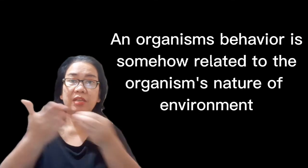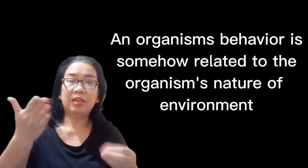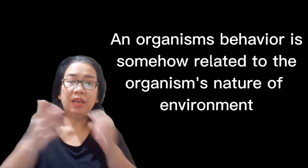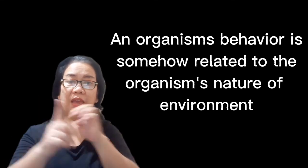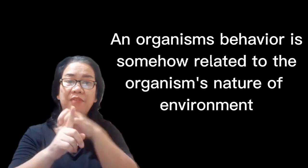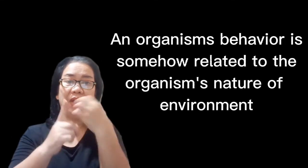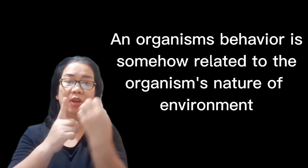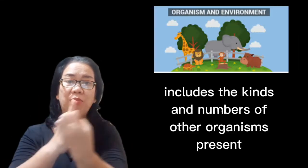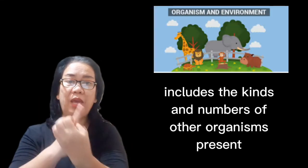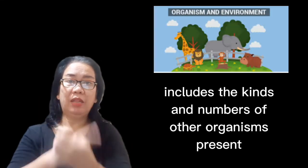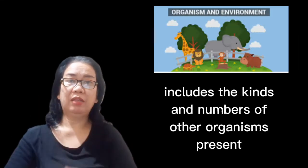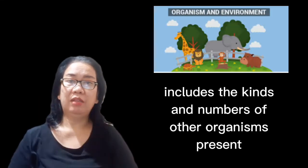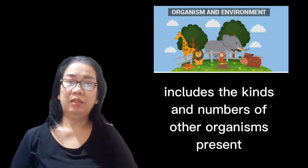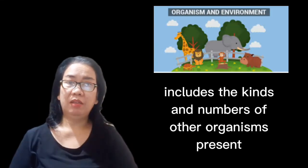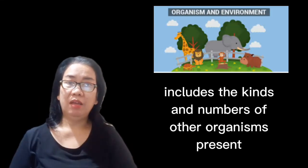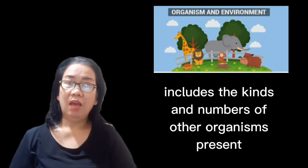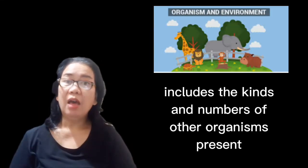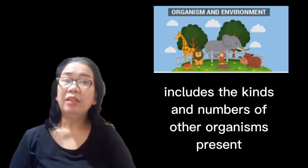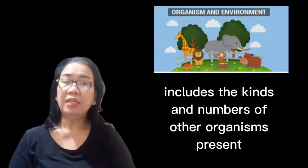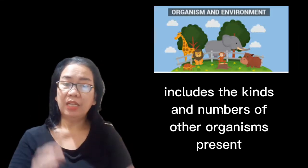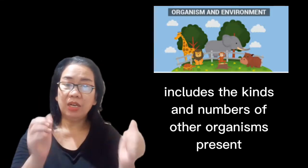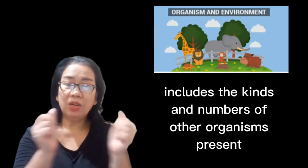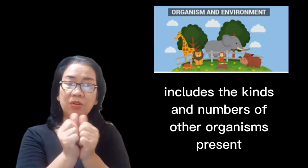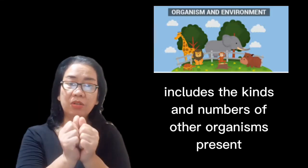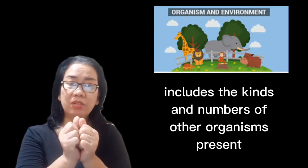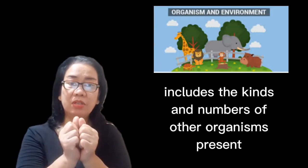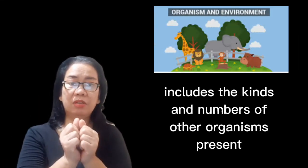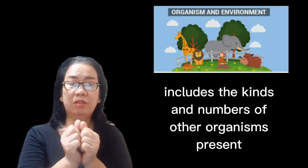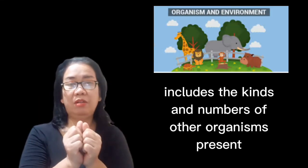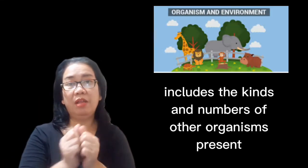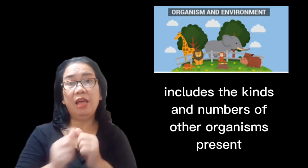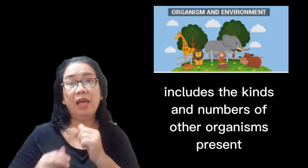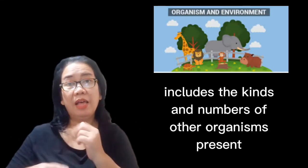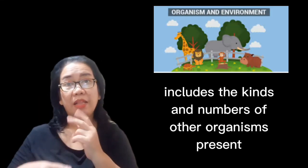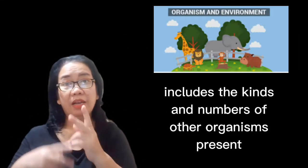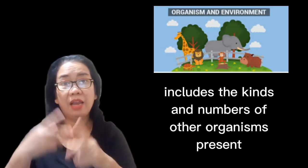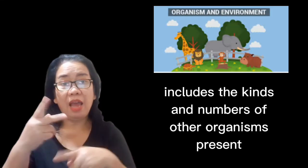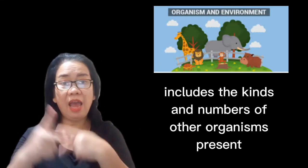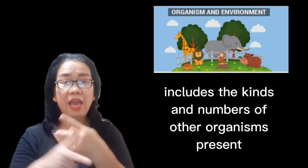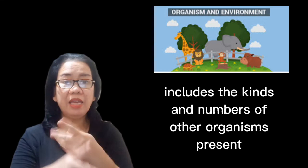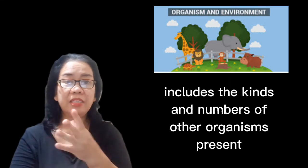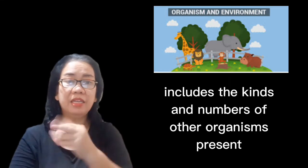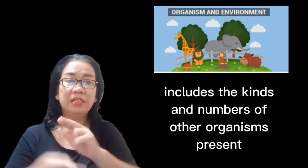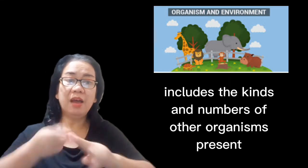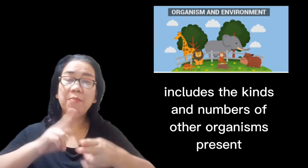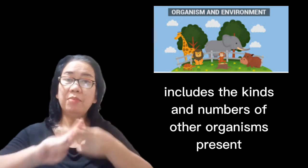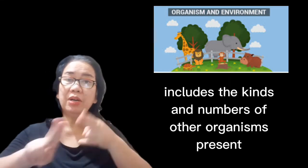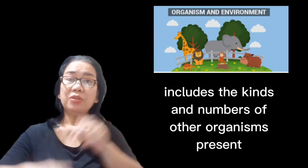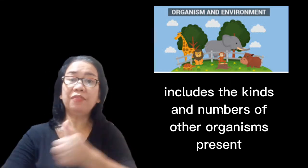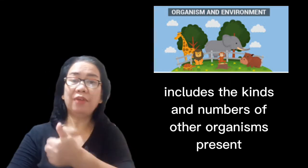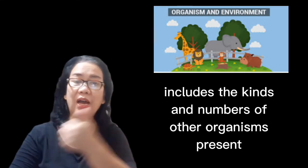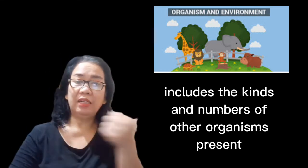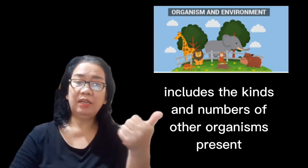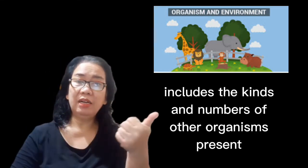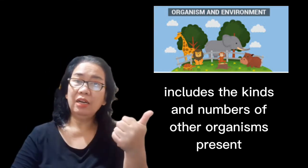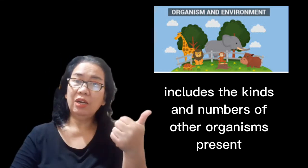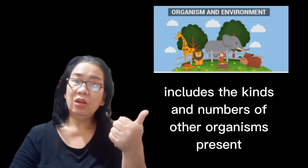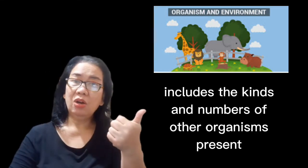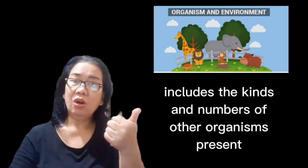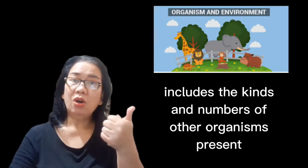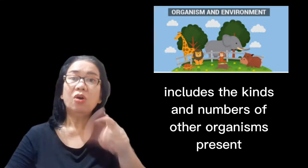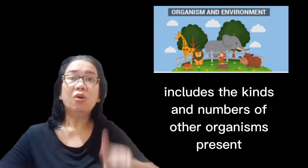organism's environment. This includes the kinds and numbers of